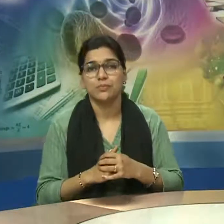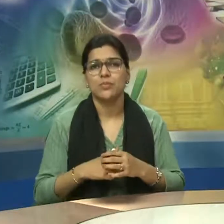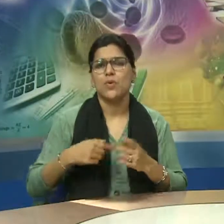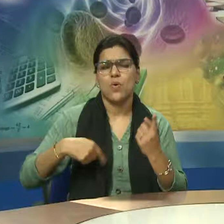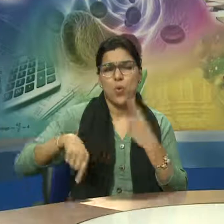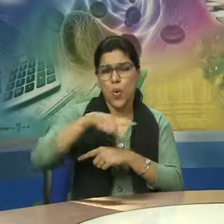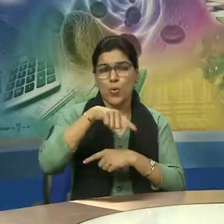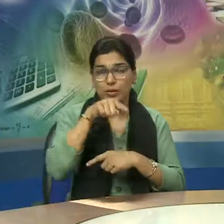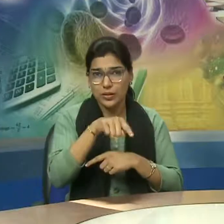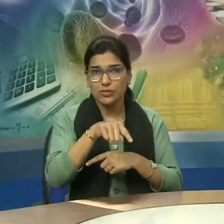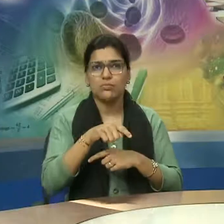Question second.